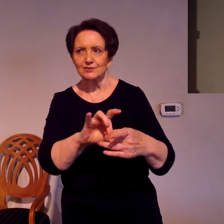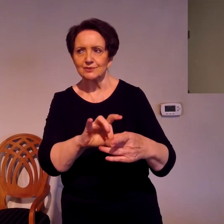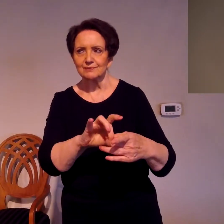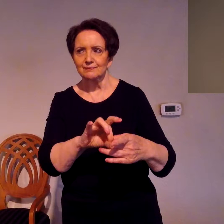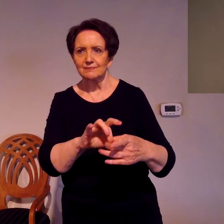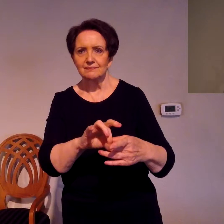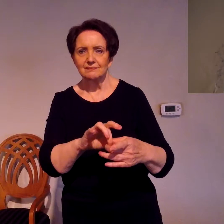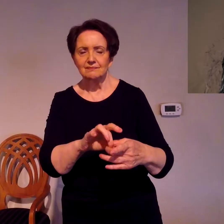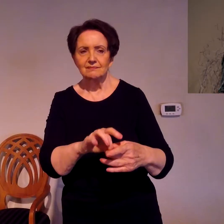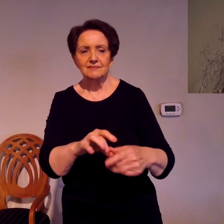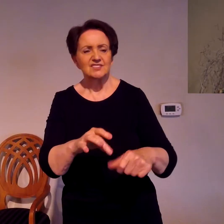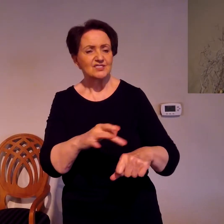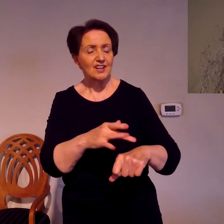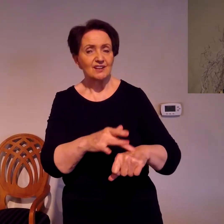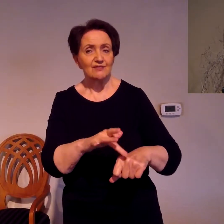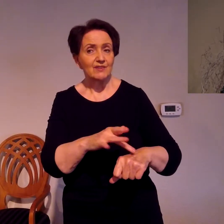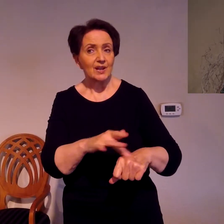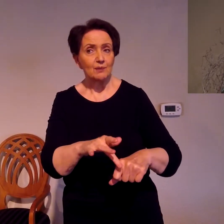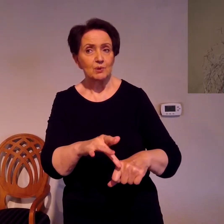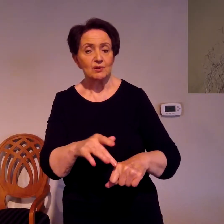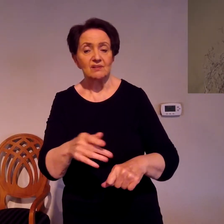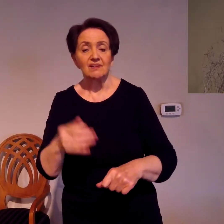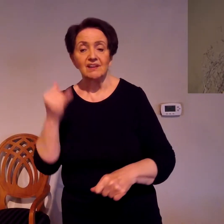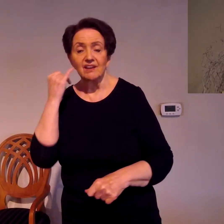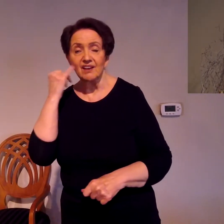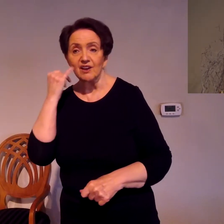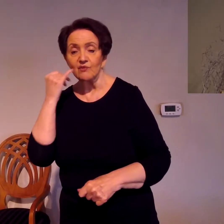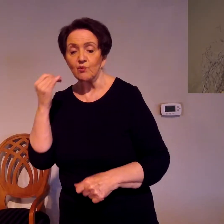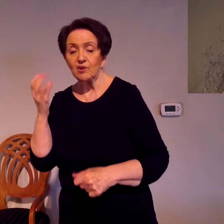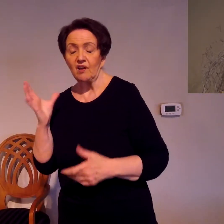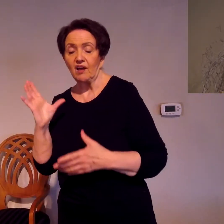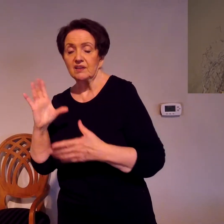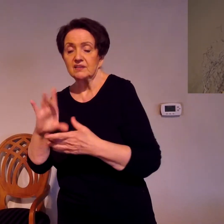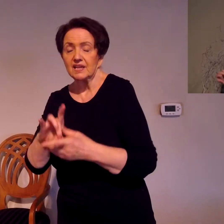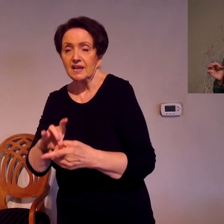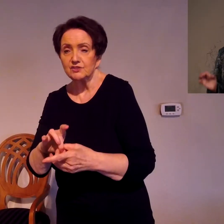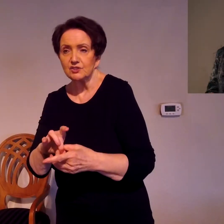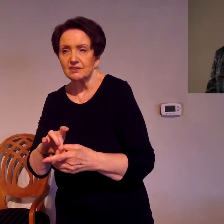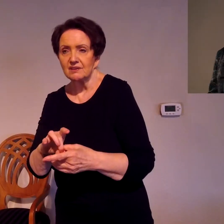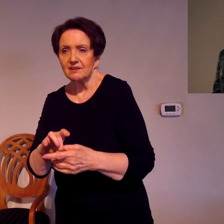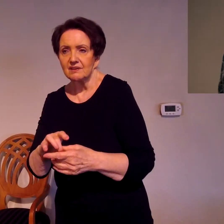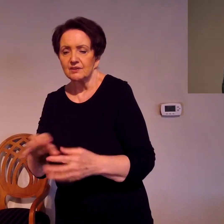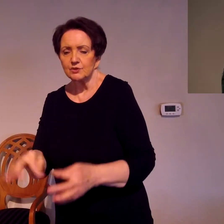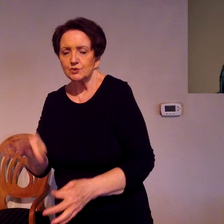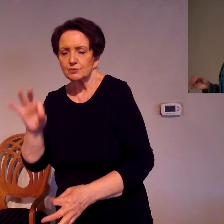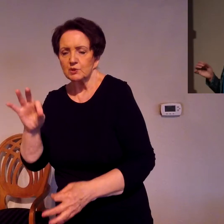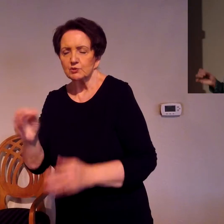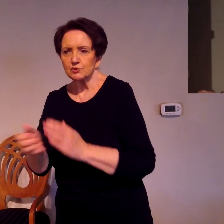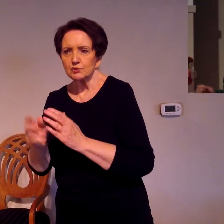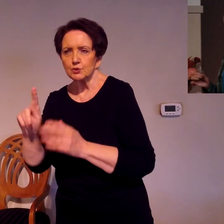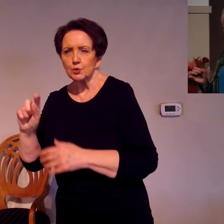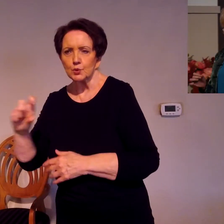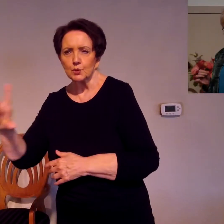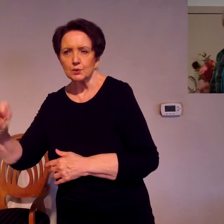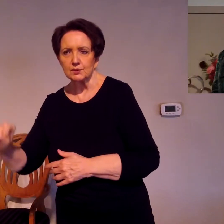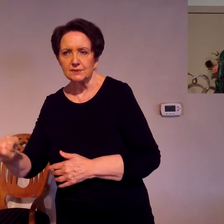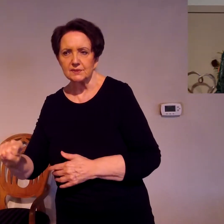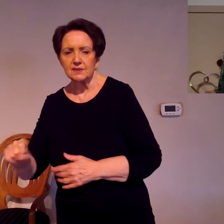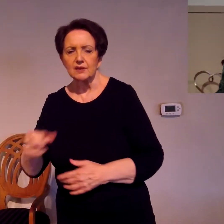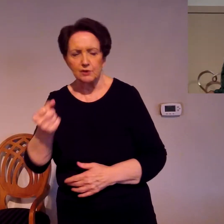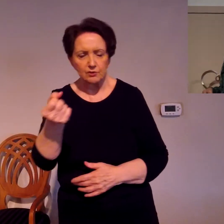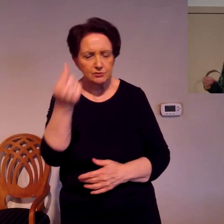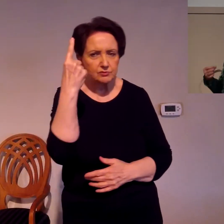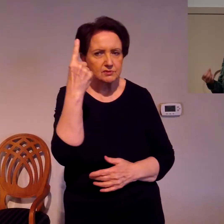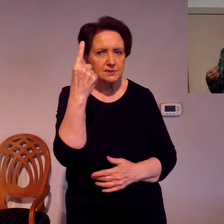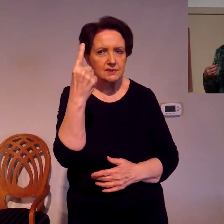available to us when we are not engaging our spiritual tools and our spiritual